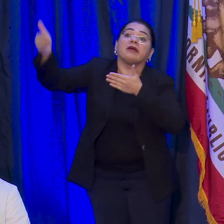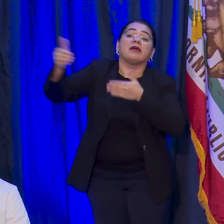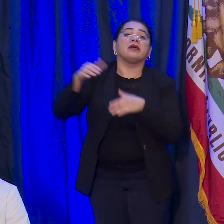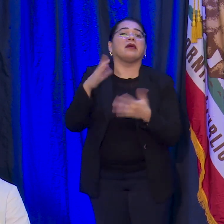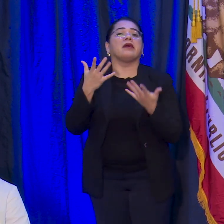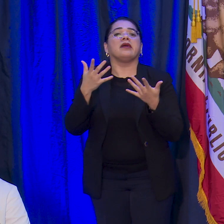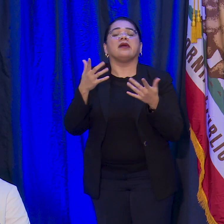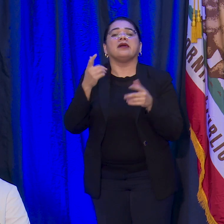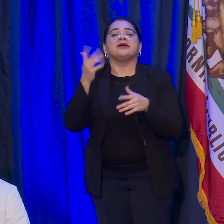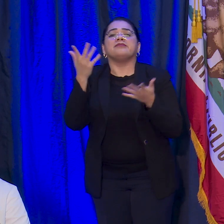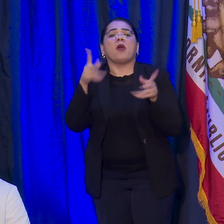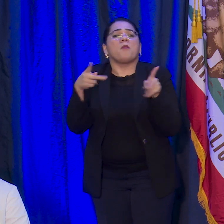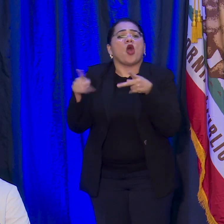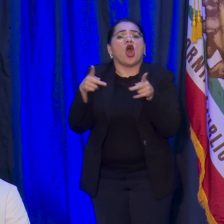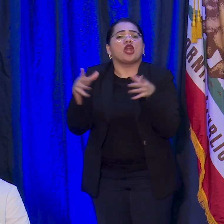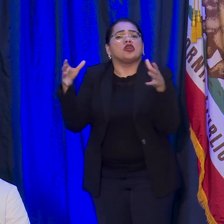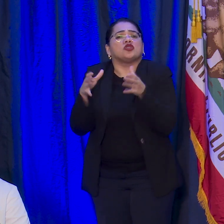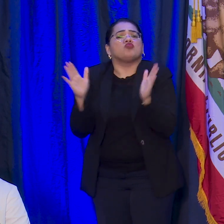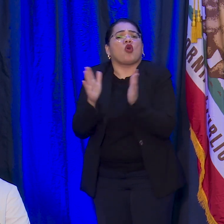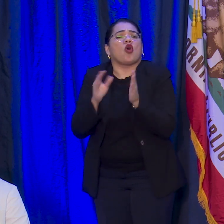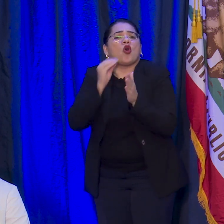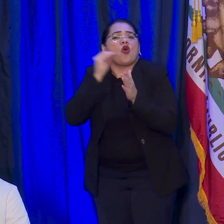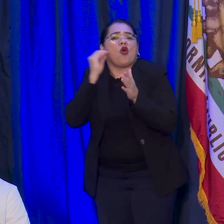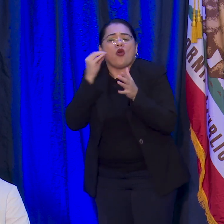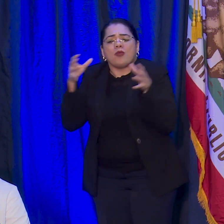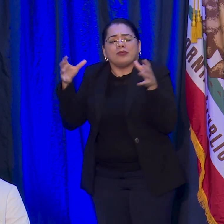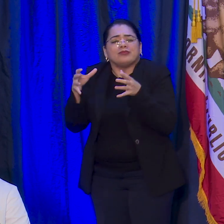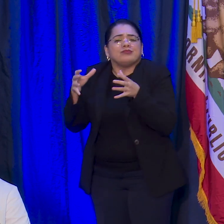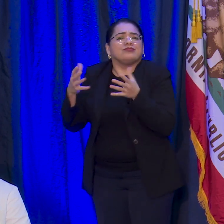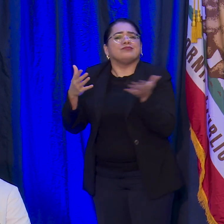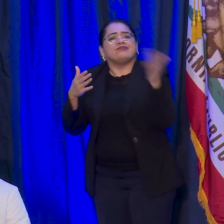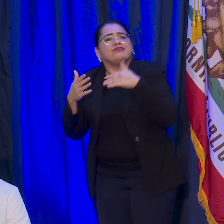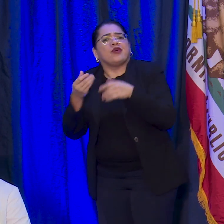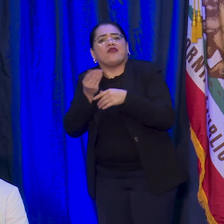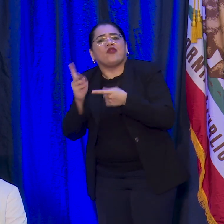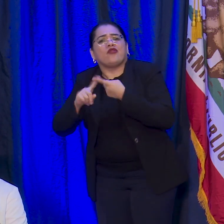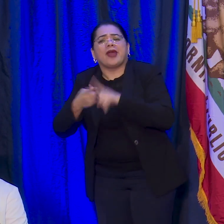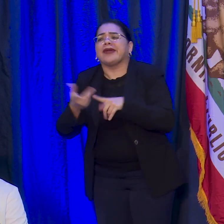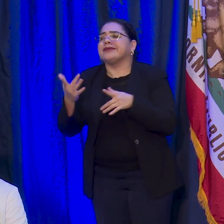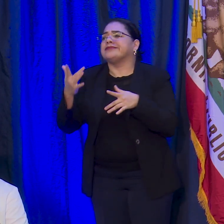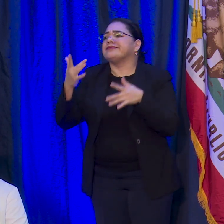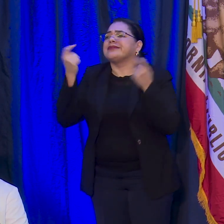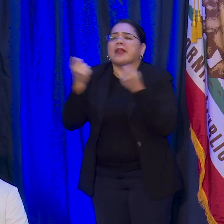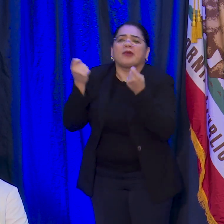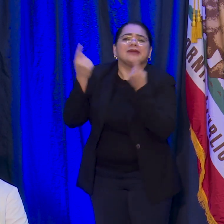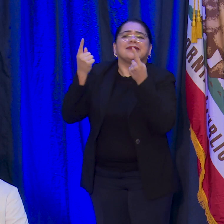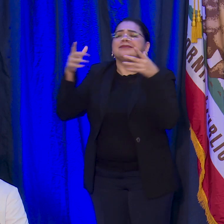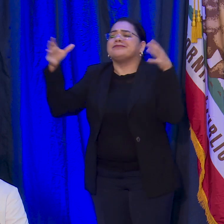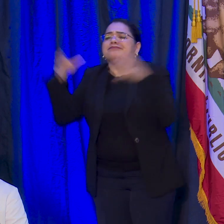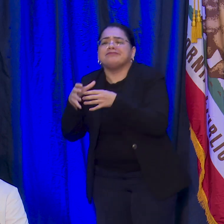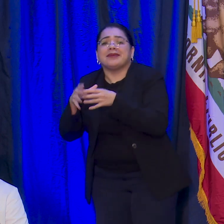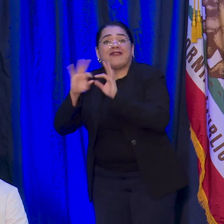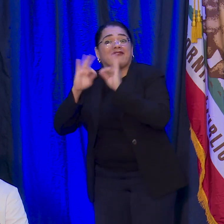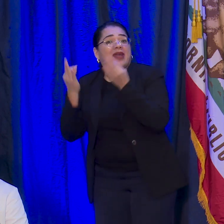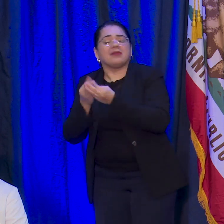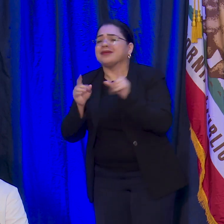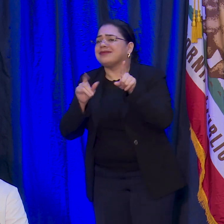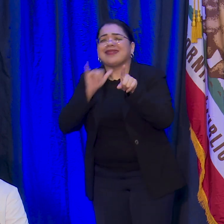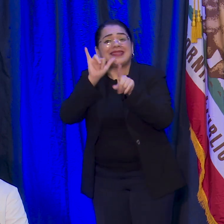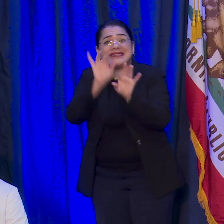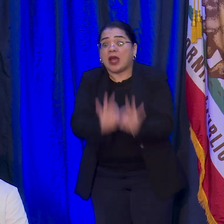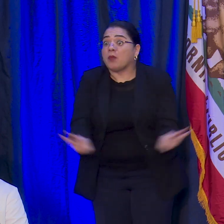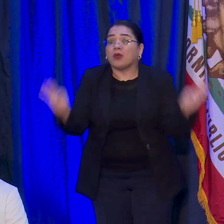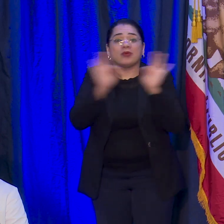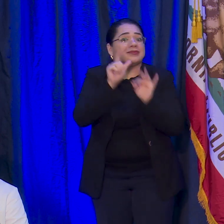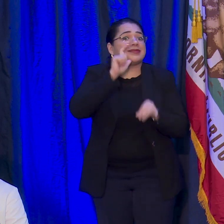casual parties with friends, getting together with a group of friends or family. Those are not necessary essential types of